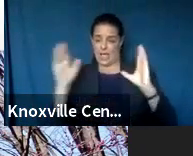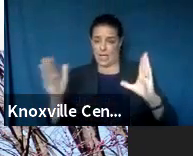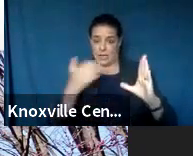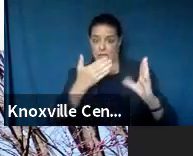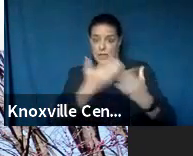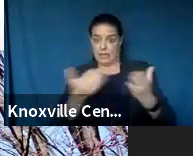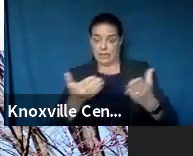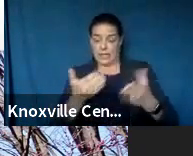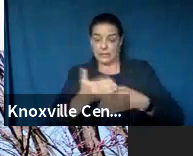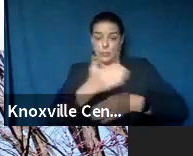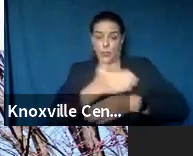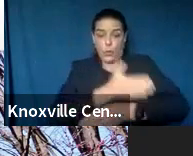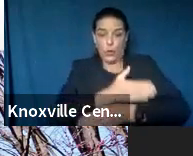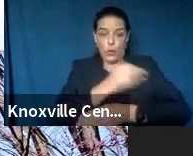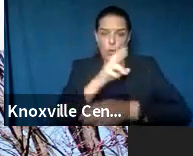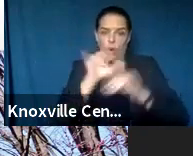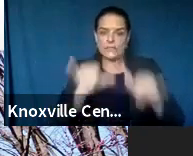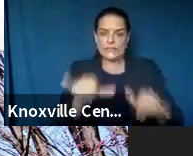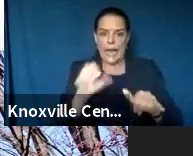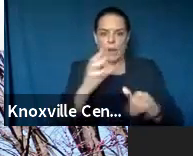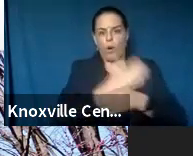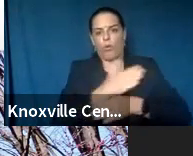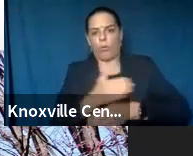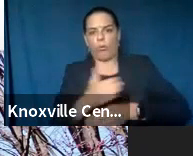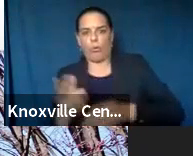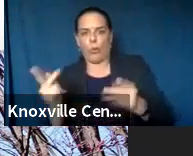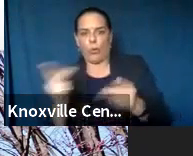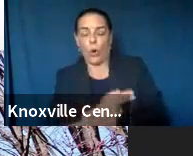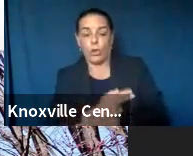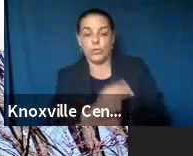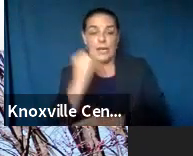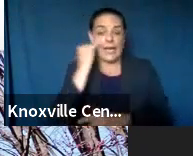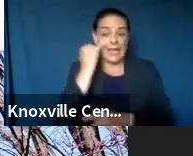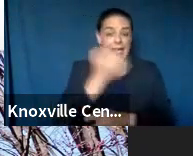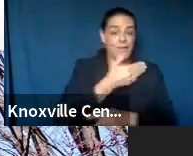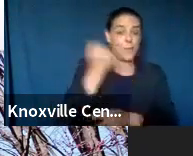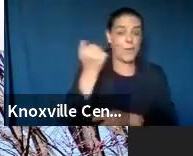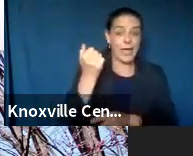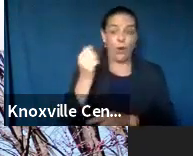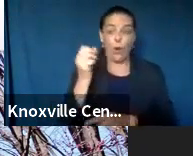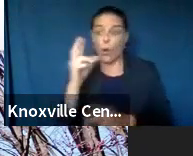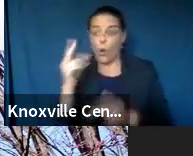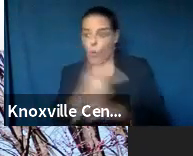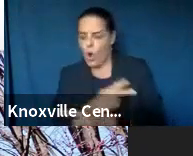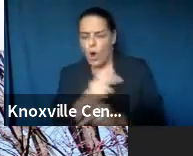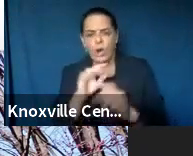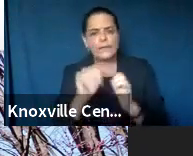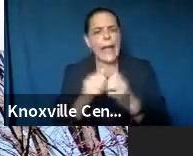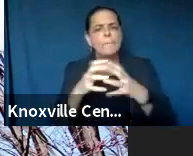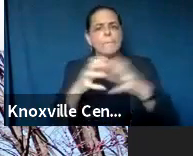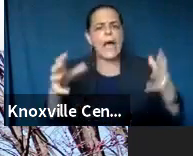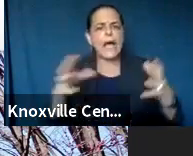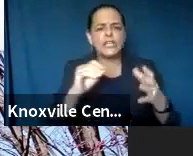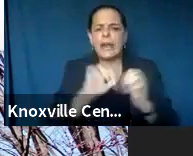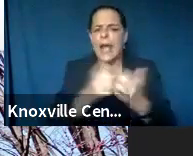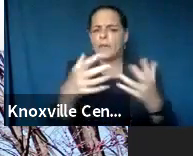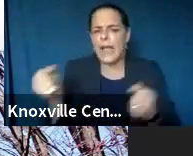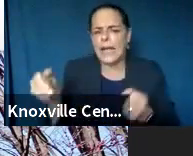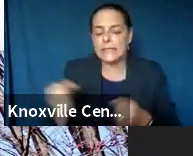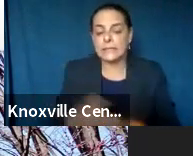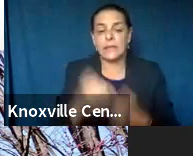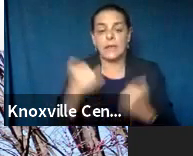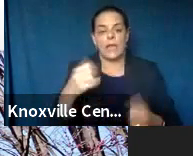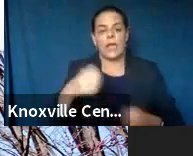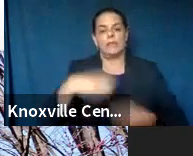same, or are they getting worse? And if so, how much better or worse, and at what rate? We will now pull up the data, and